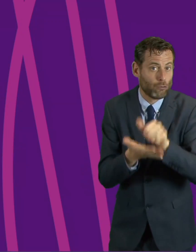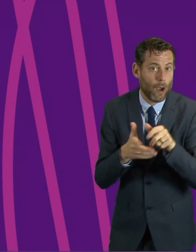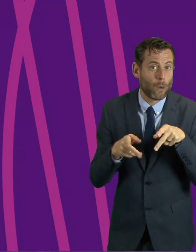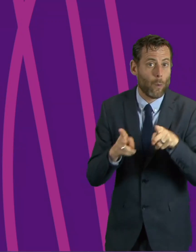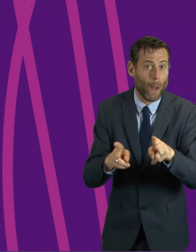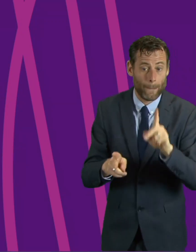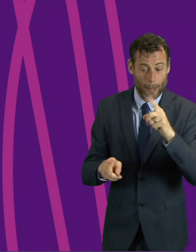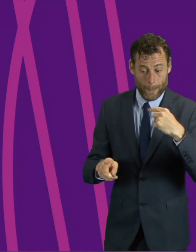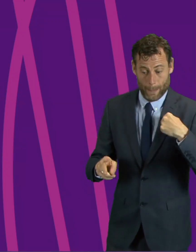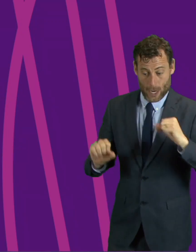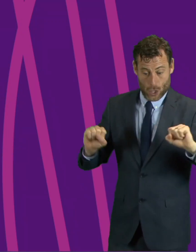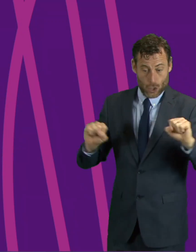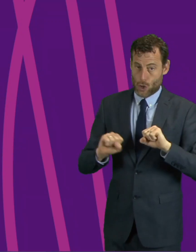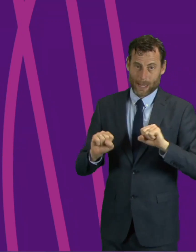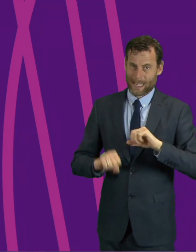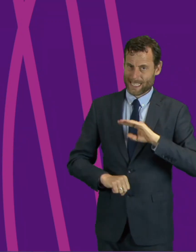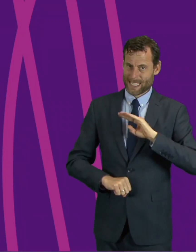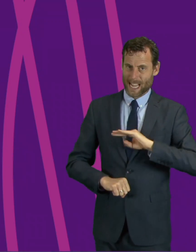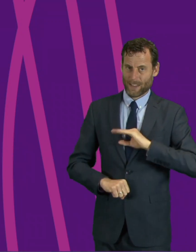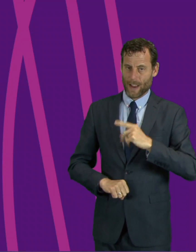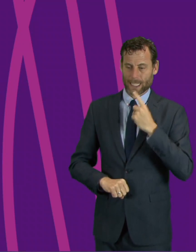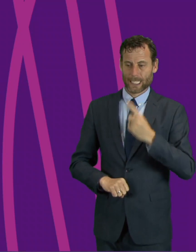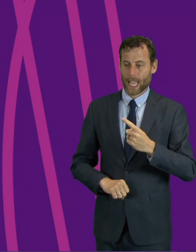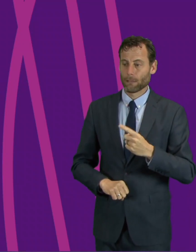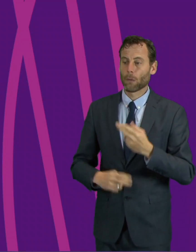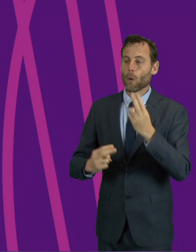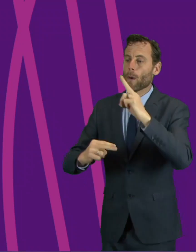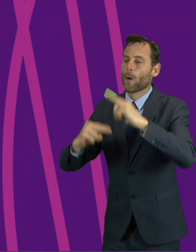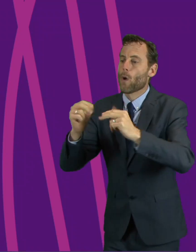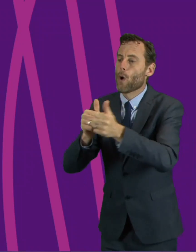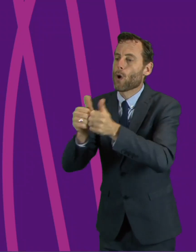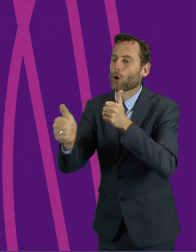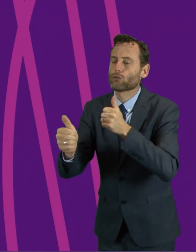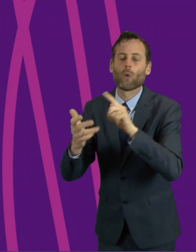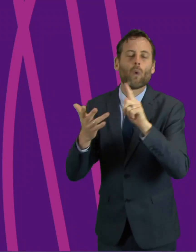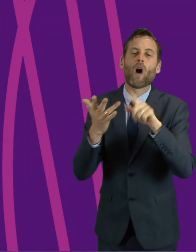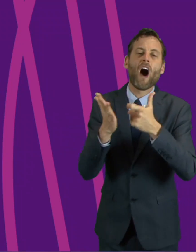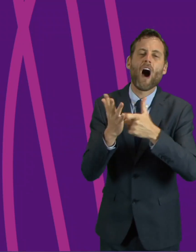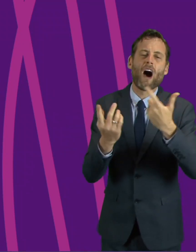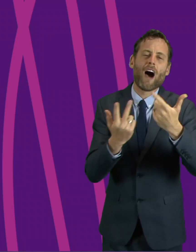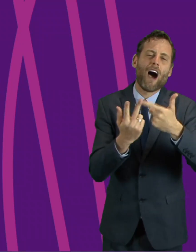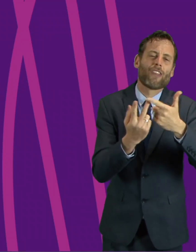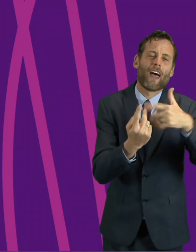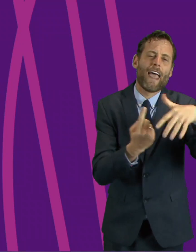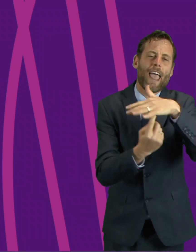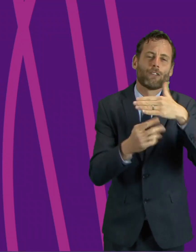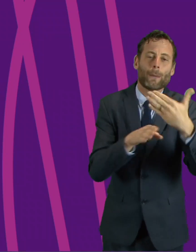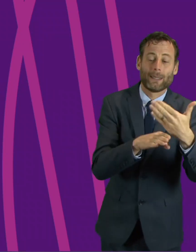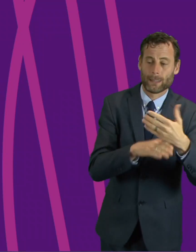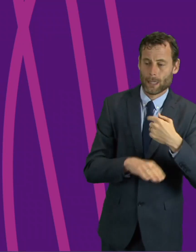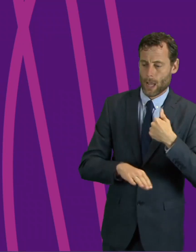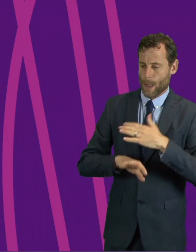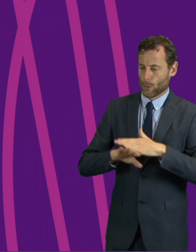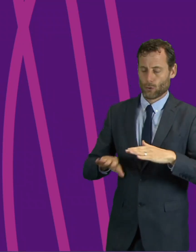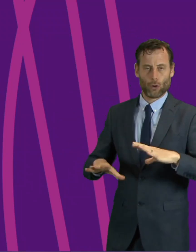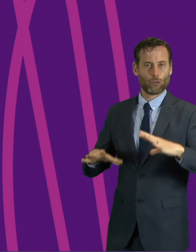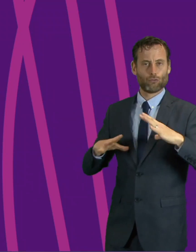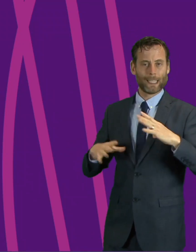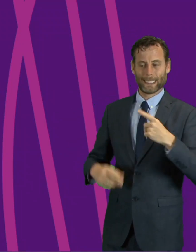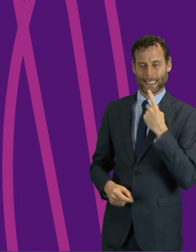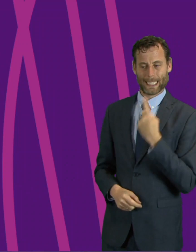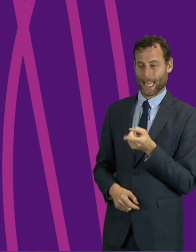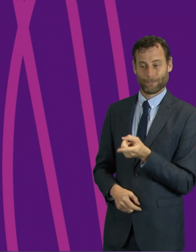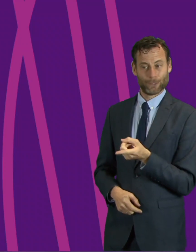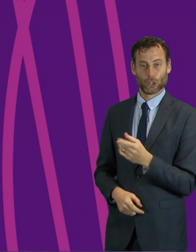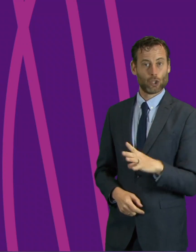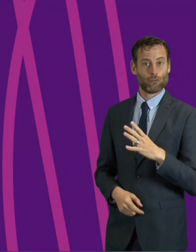am satisfied that saying, whether it's to construction or anybody else, you can ease up a bit without risking this virus going into control, then I think the responsible